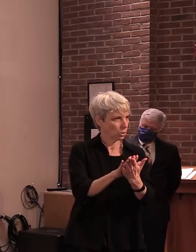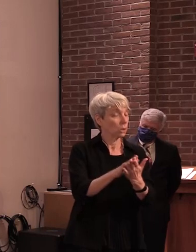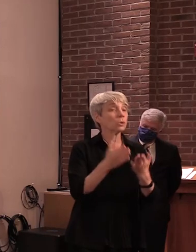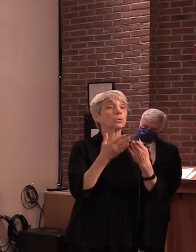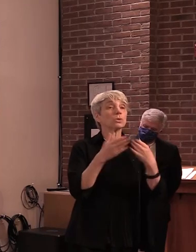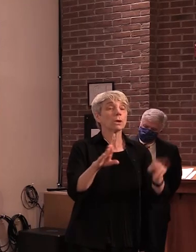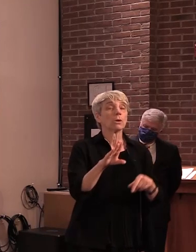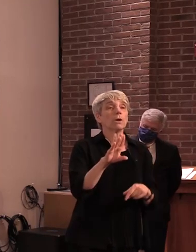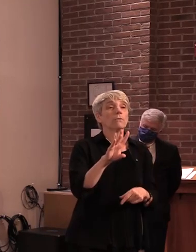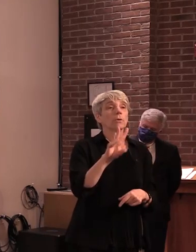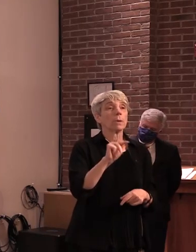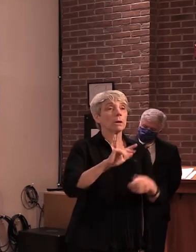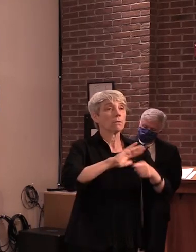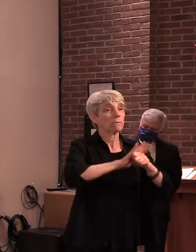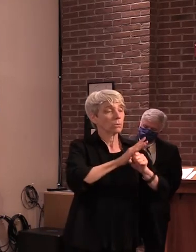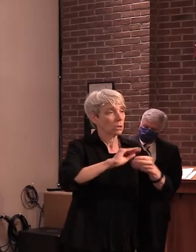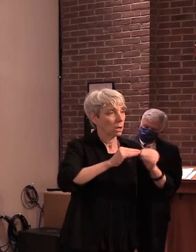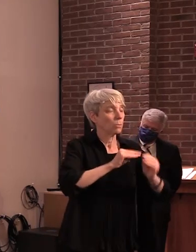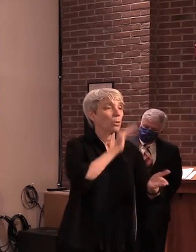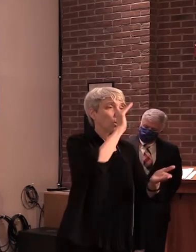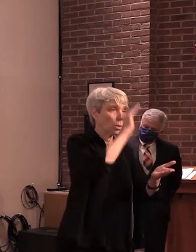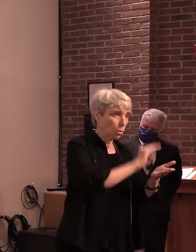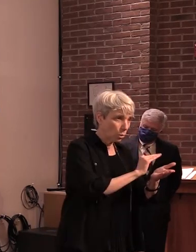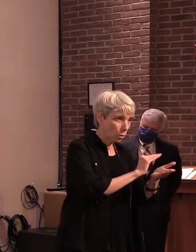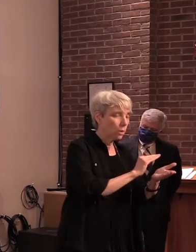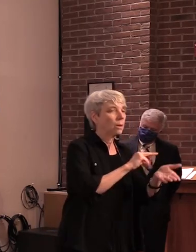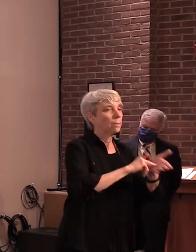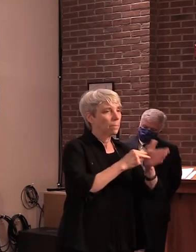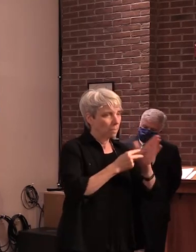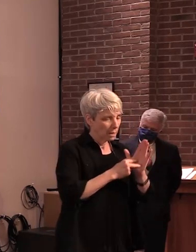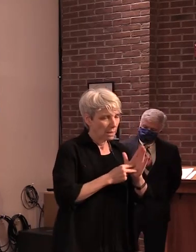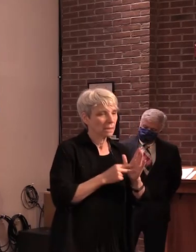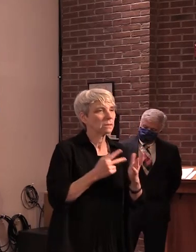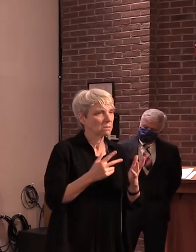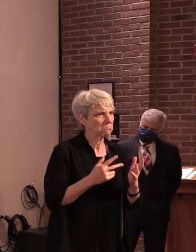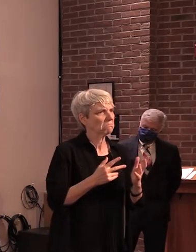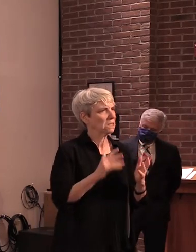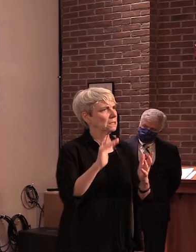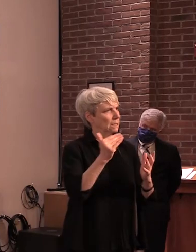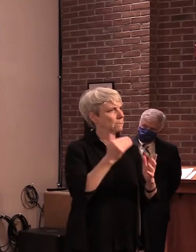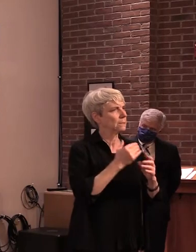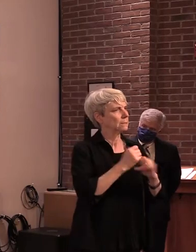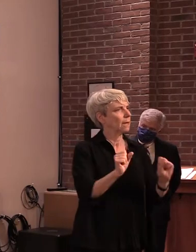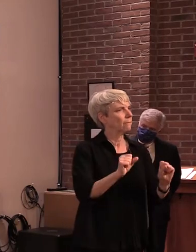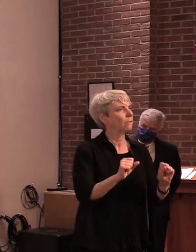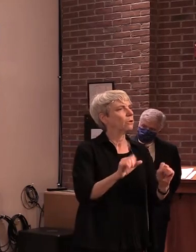that getting our children back into the schools is a good idea.